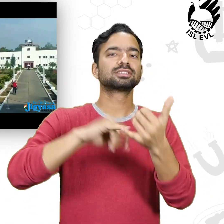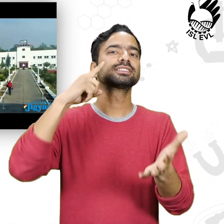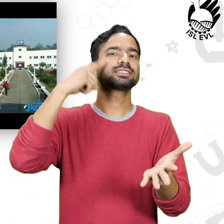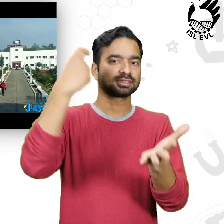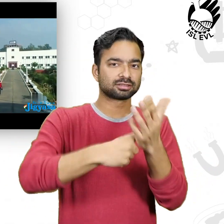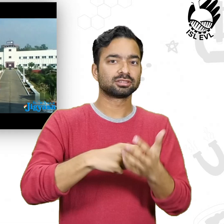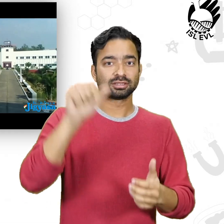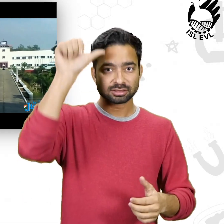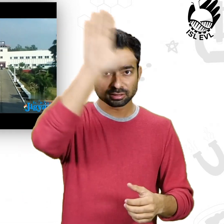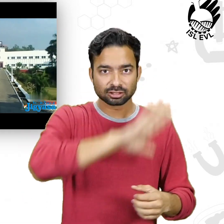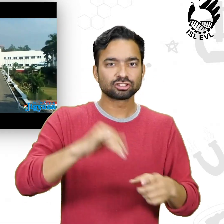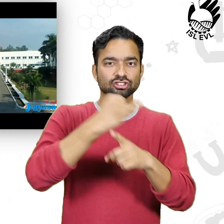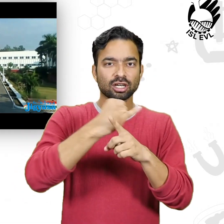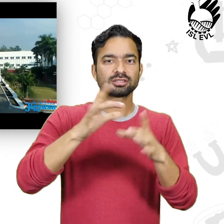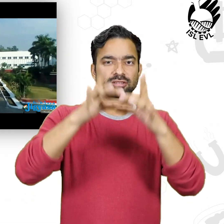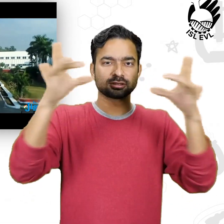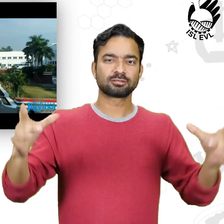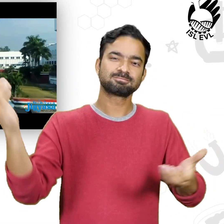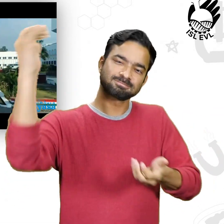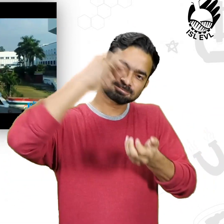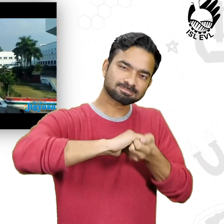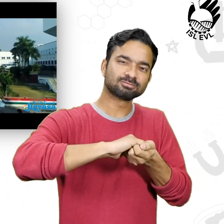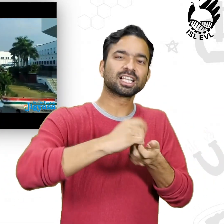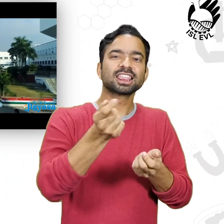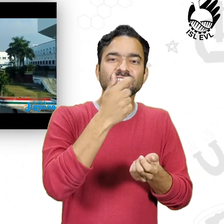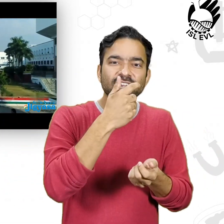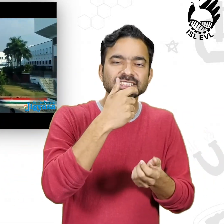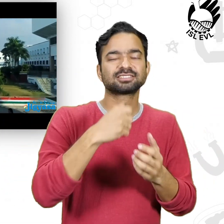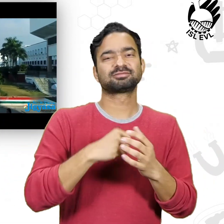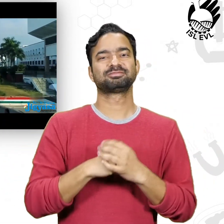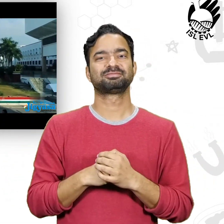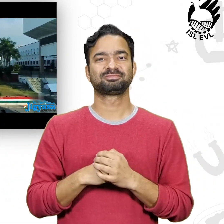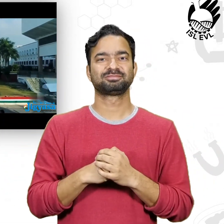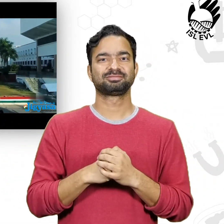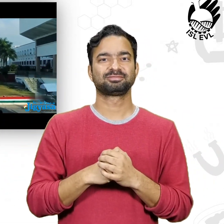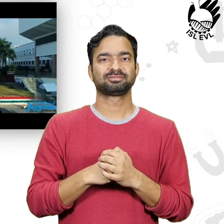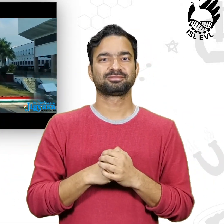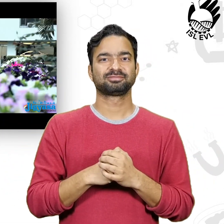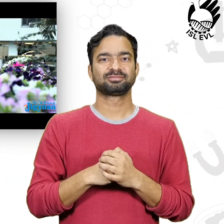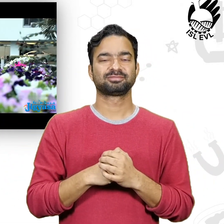of CSIR, Indian Institute of Integrative Medicine.